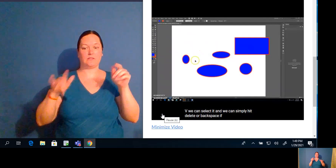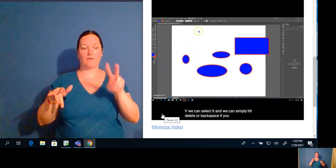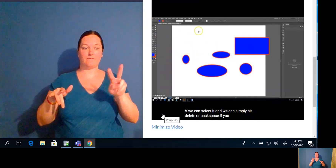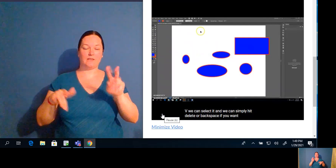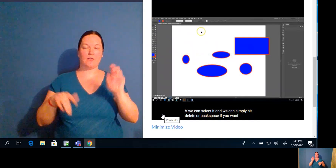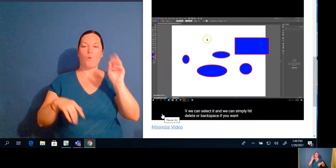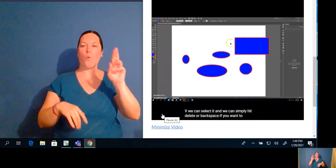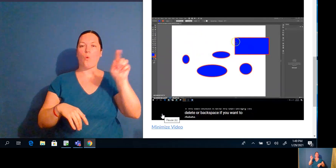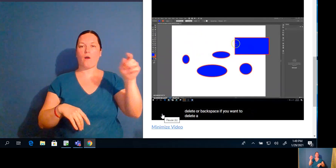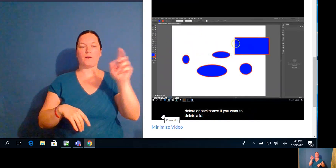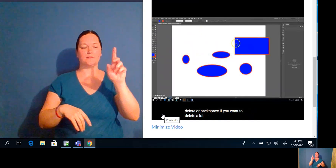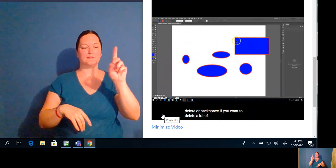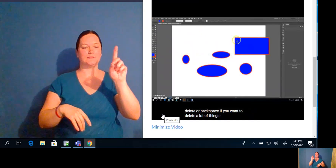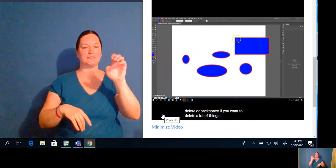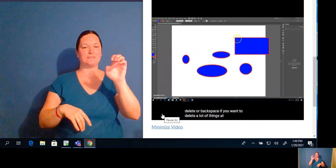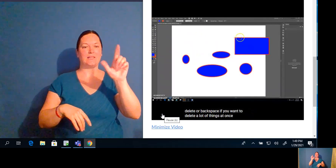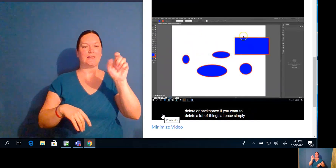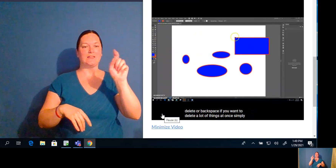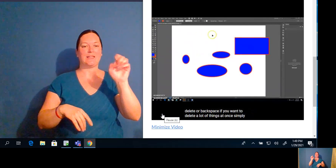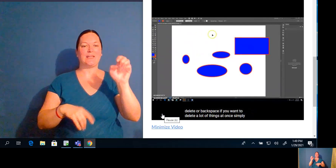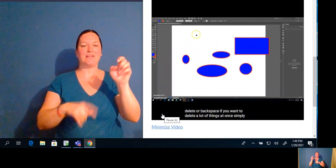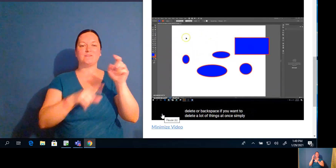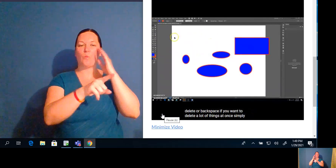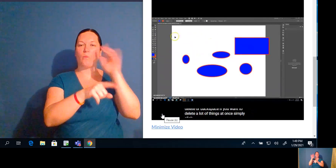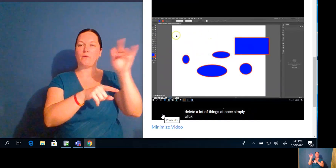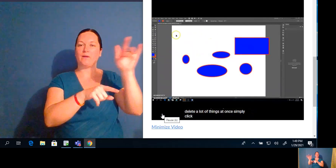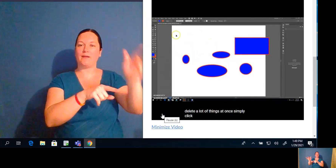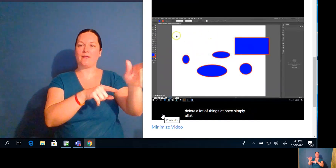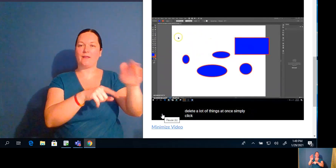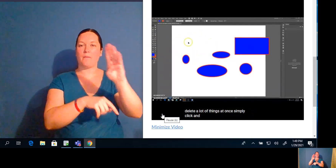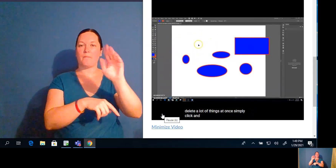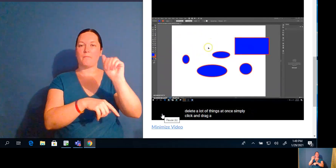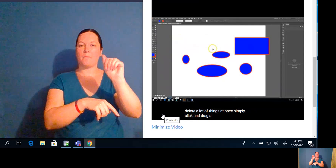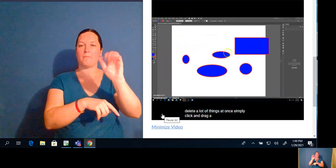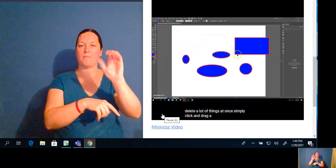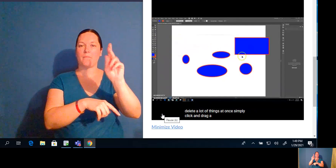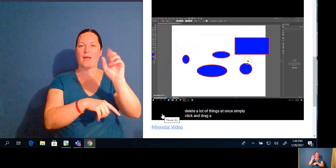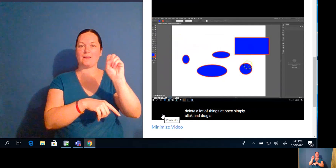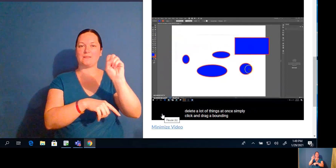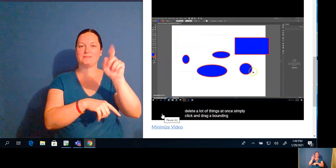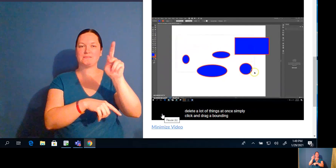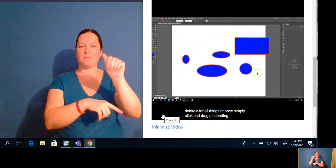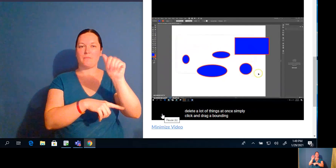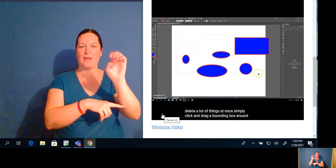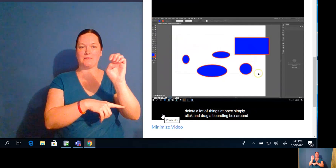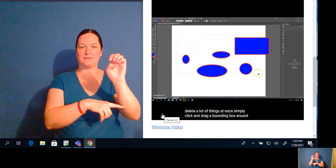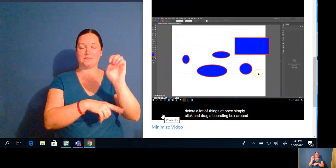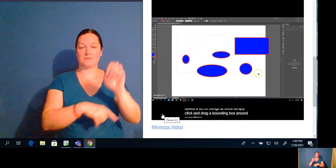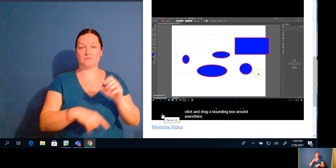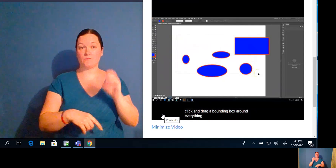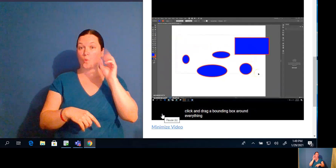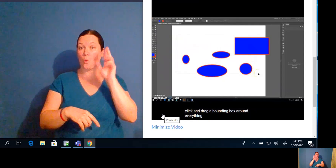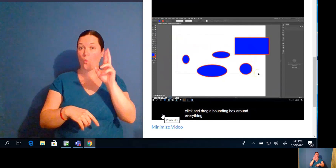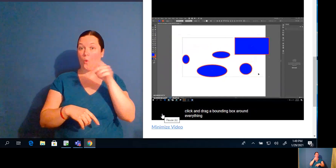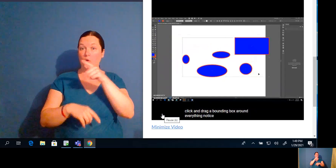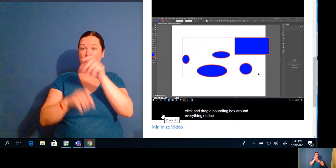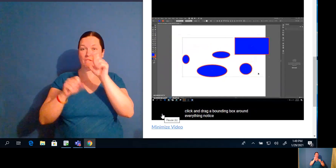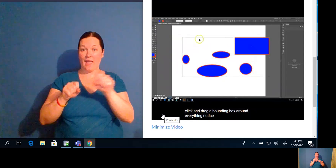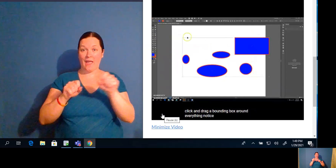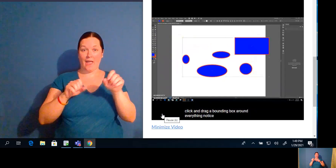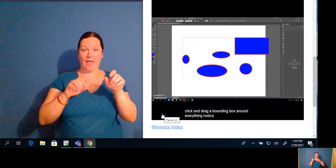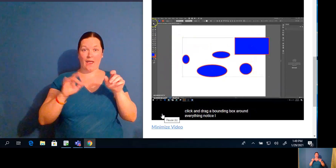backspace. If you want to delete a lot of things at once, simply click and drag a bounding box around